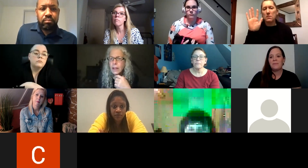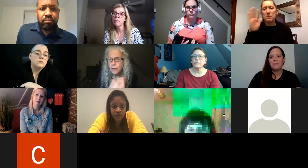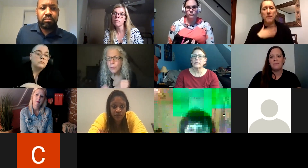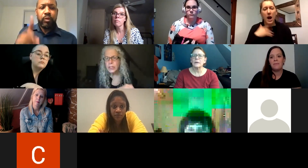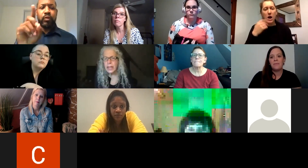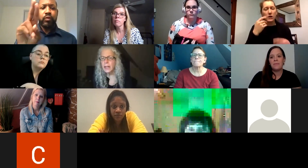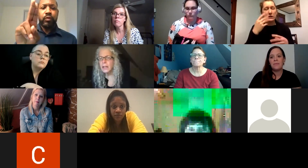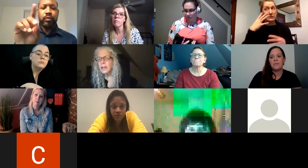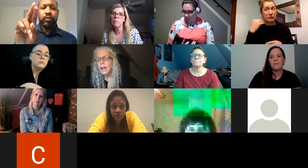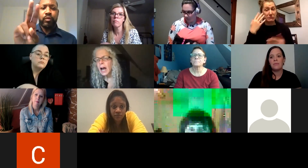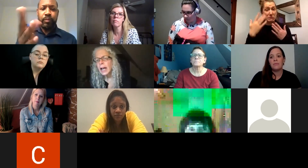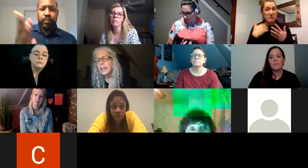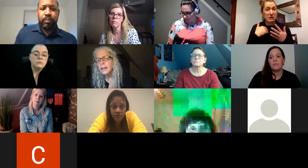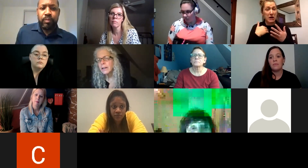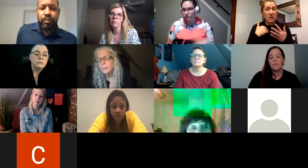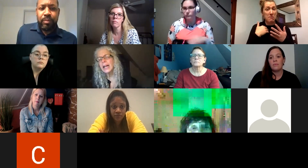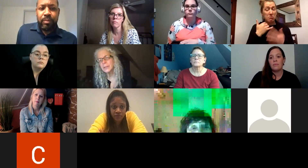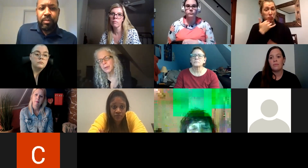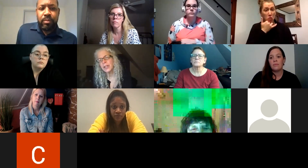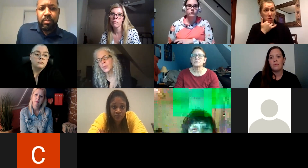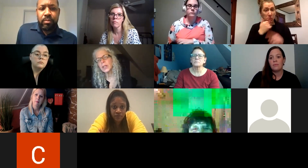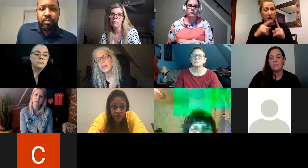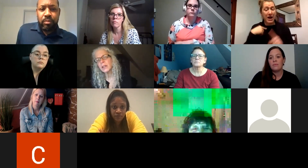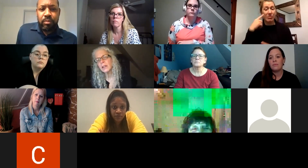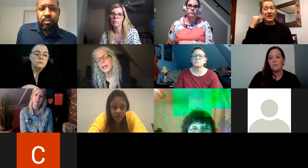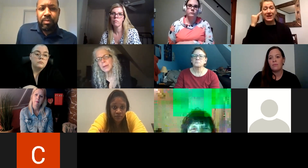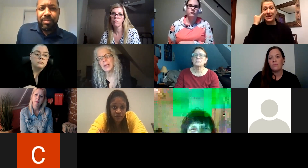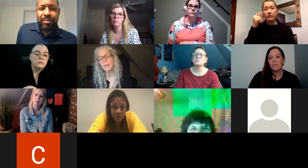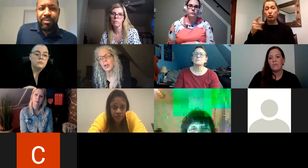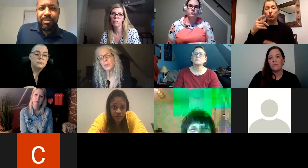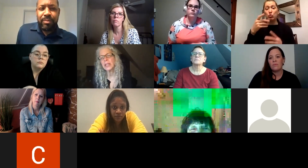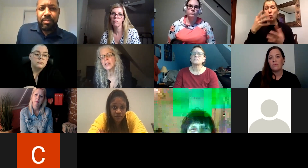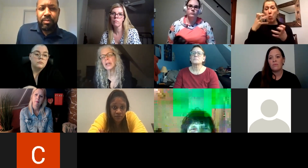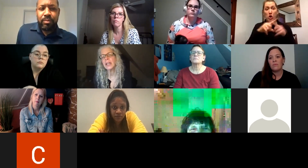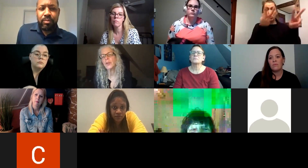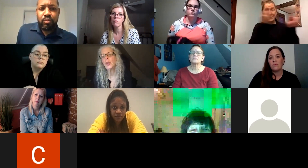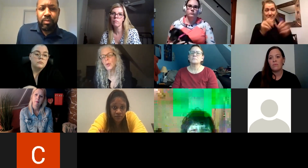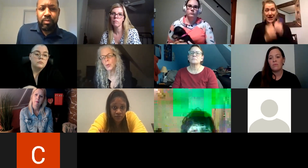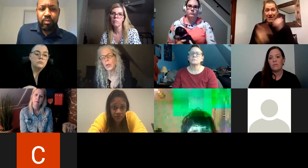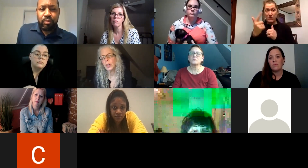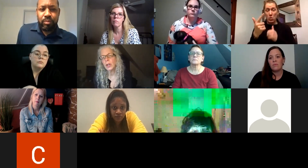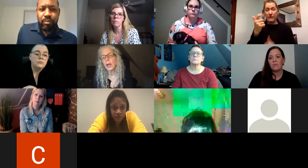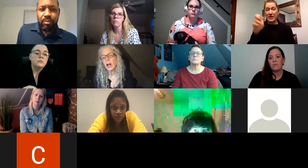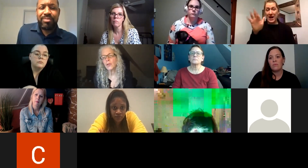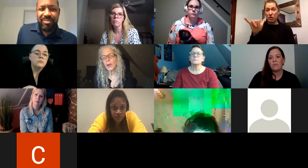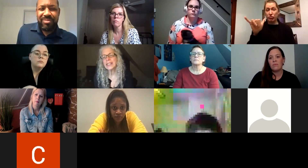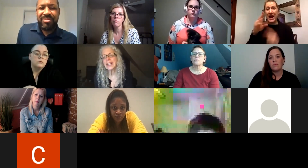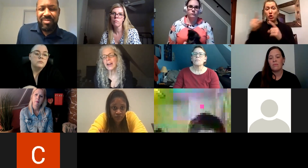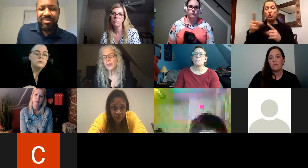Drew saying, my experience with, and maybe I'm wrong with this, but if you are trying to see